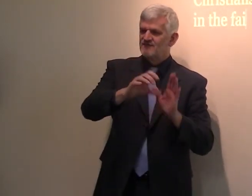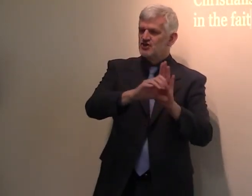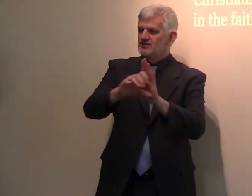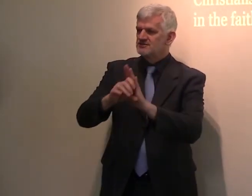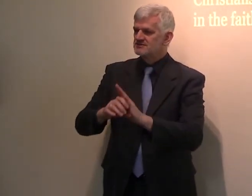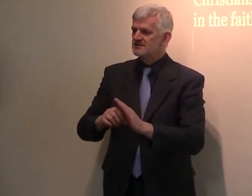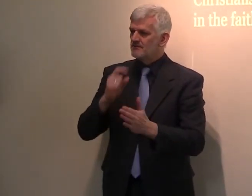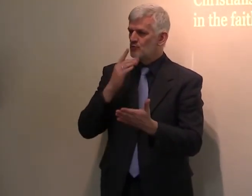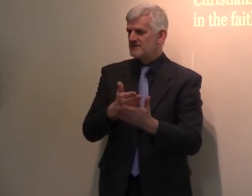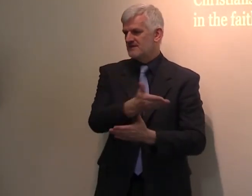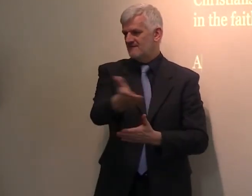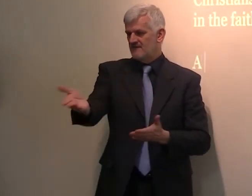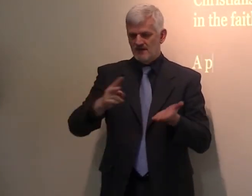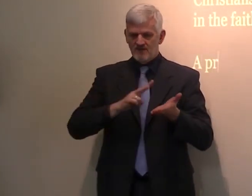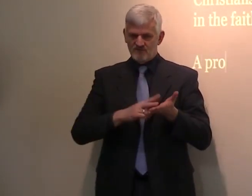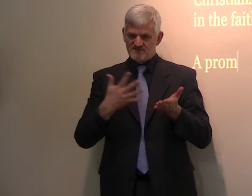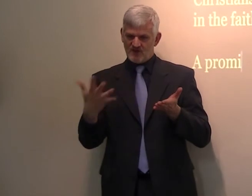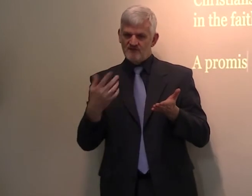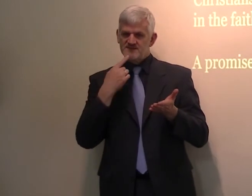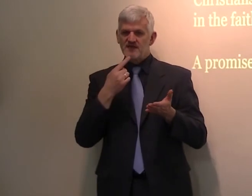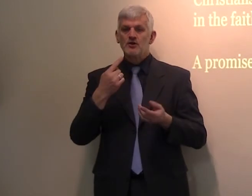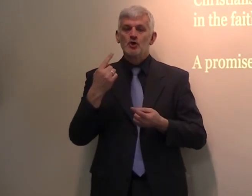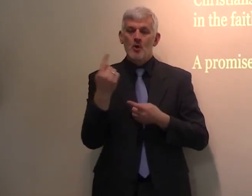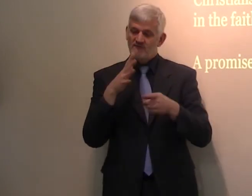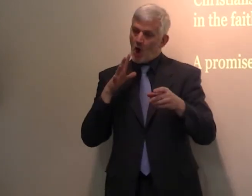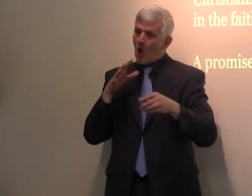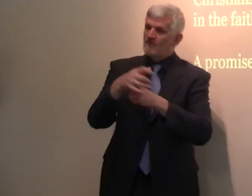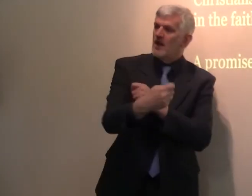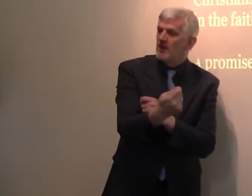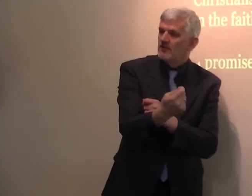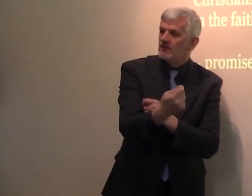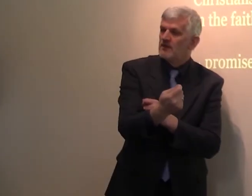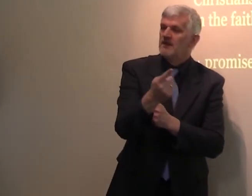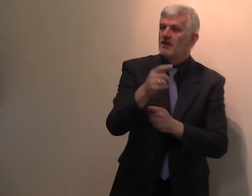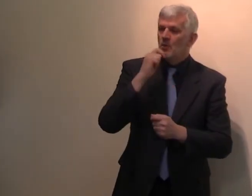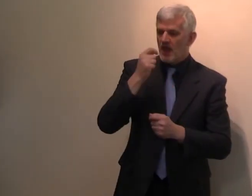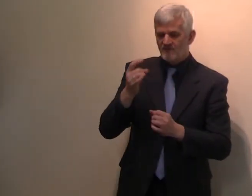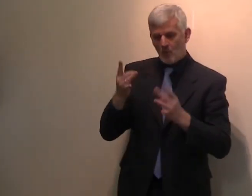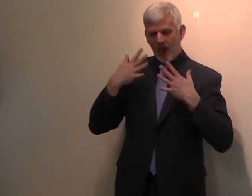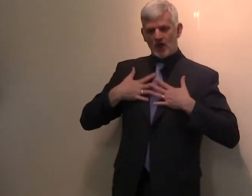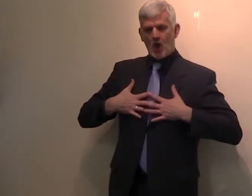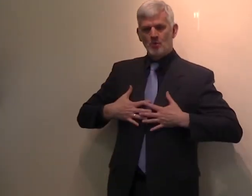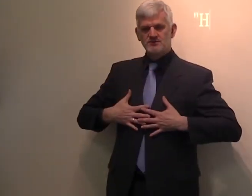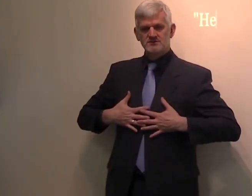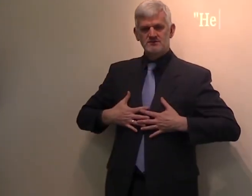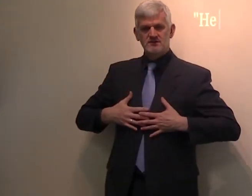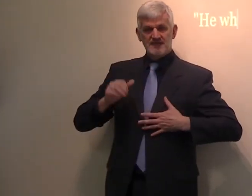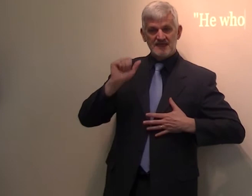5, he that overcometh the same shall be clothed in white raiment. And I will not blot out his name out of